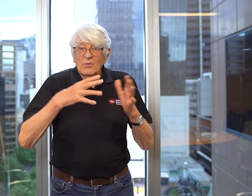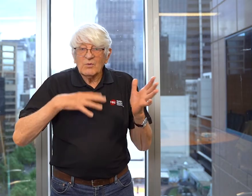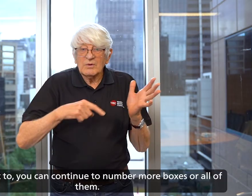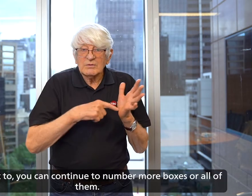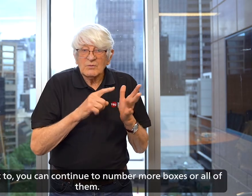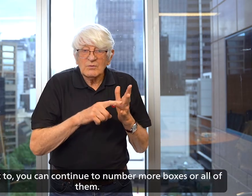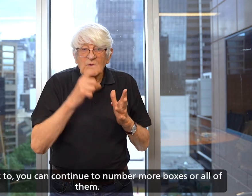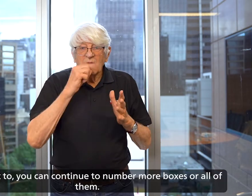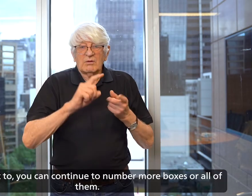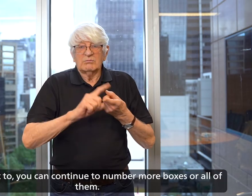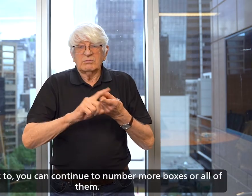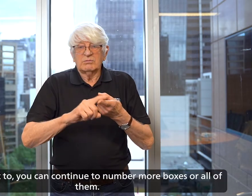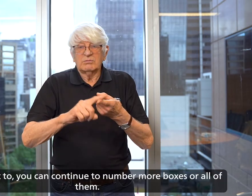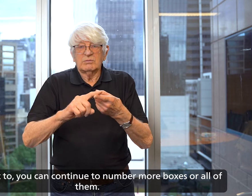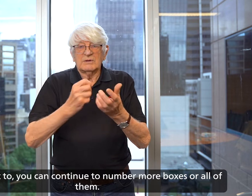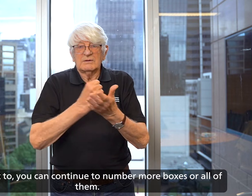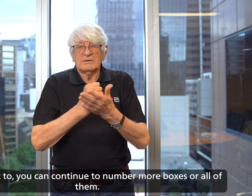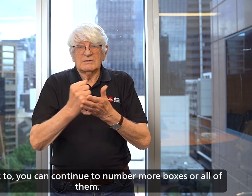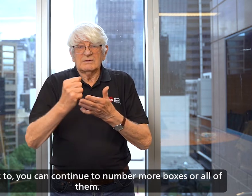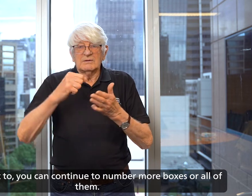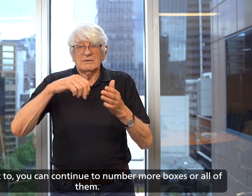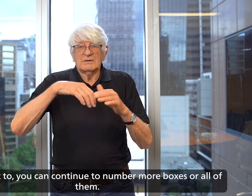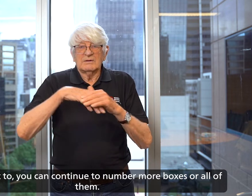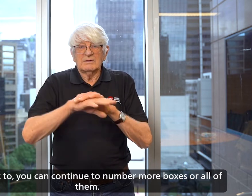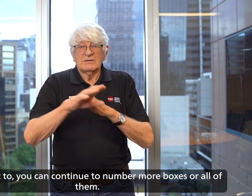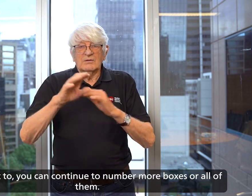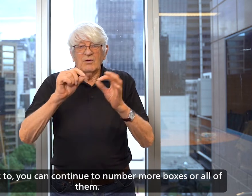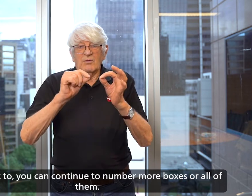If you want to, you can continue to number more boxes or all of them.